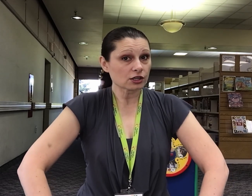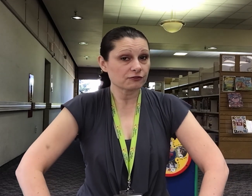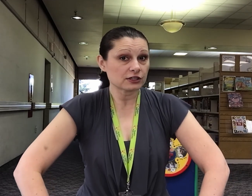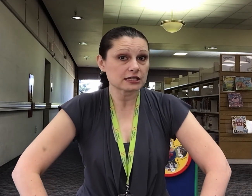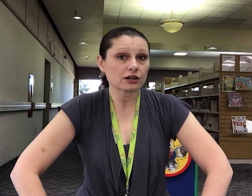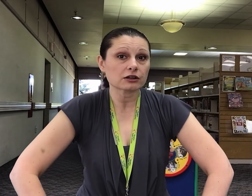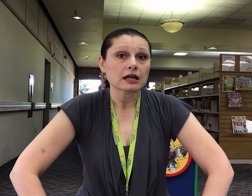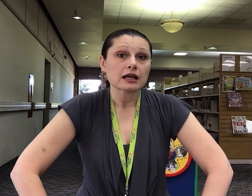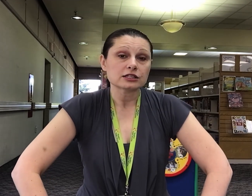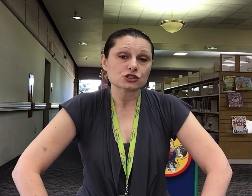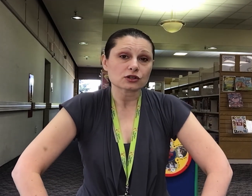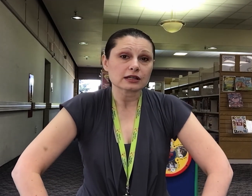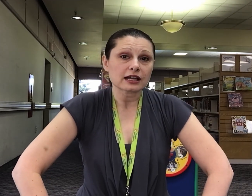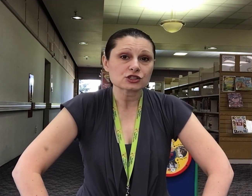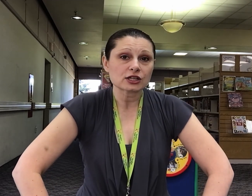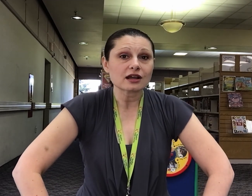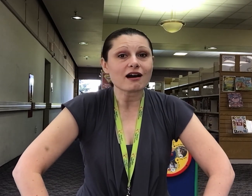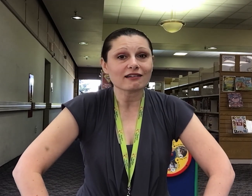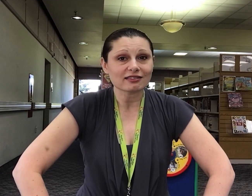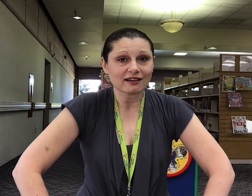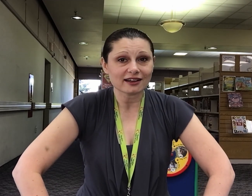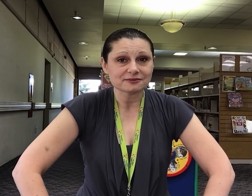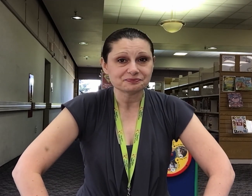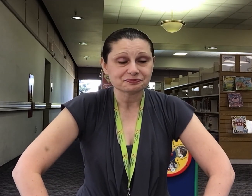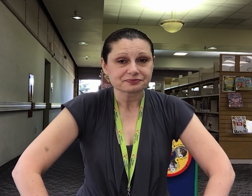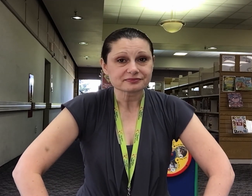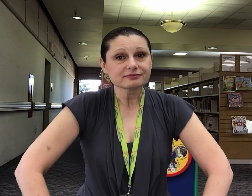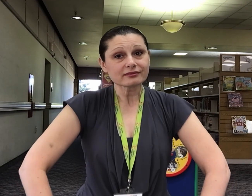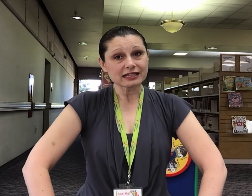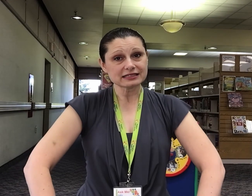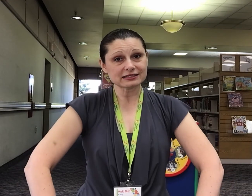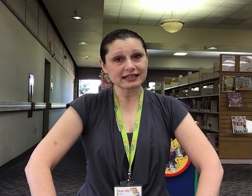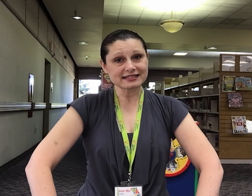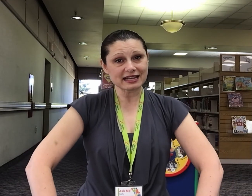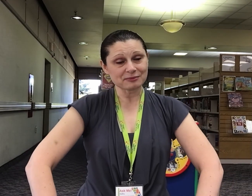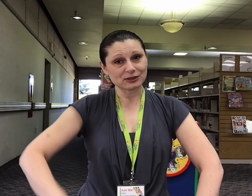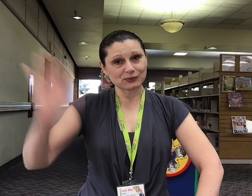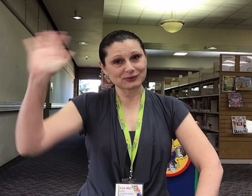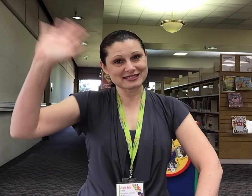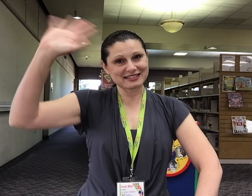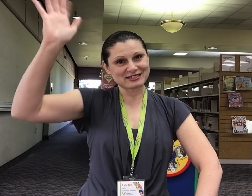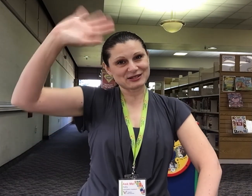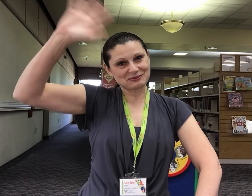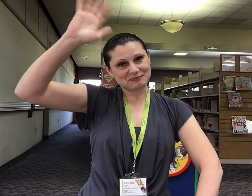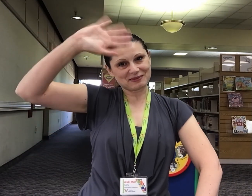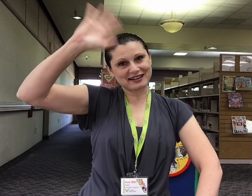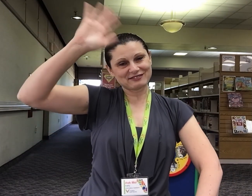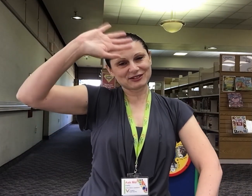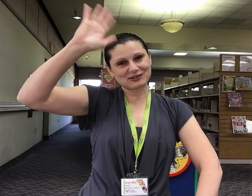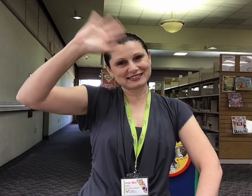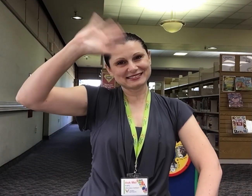could visit our digital collection online. Till next time, we will see you soon. Bye, everyone.